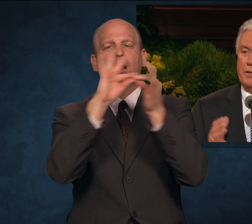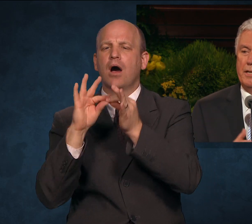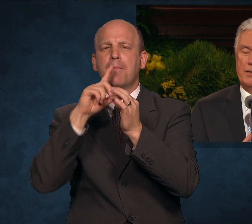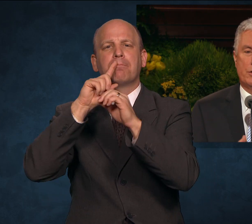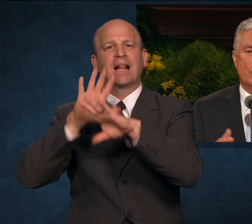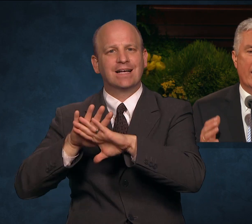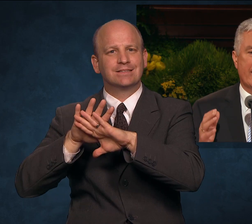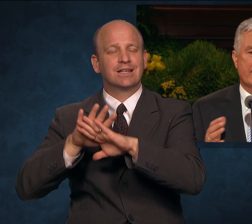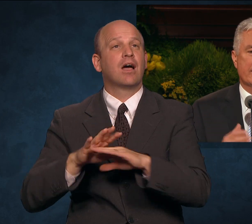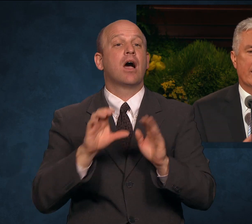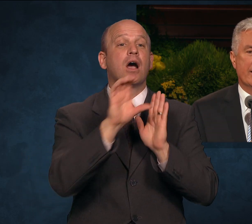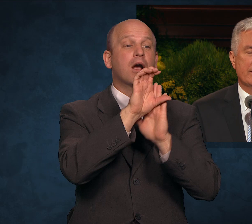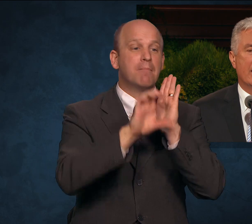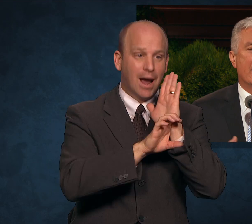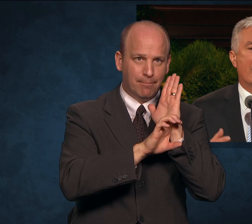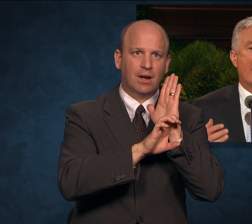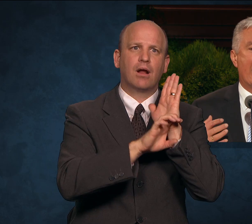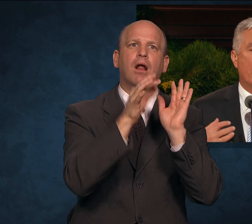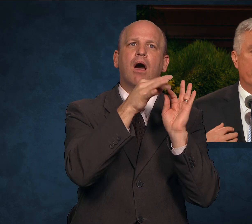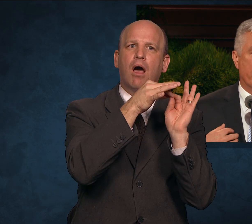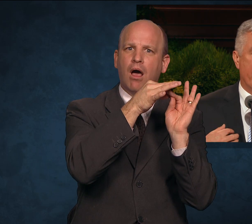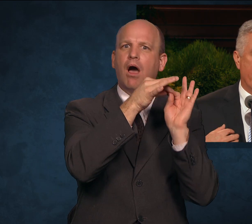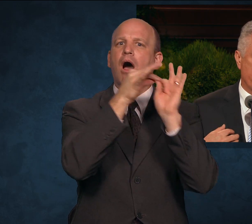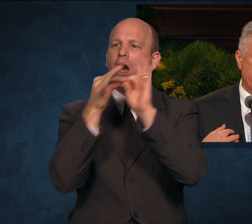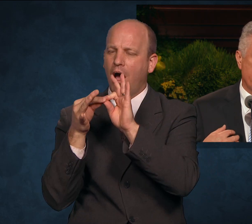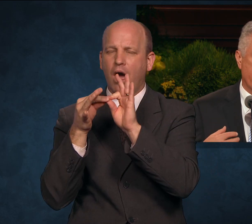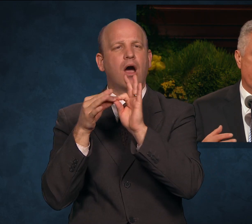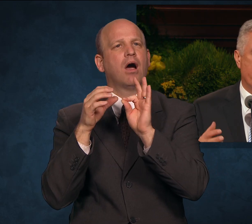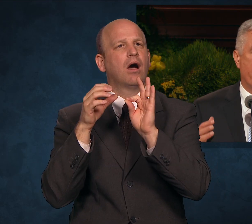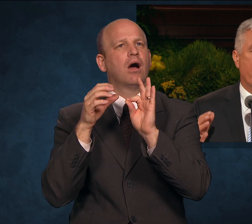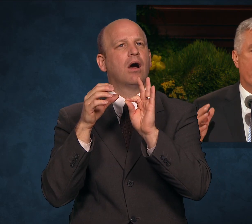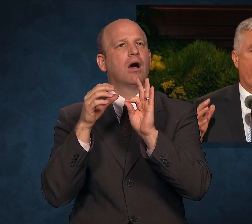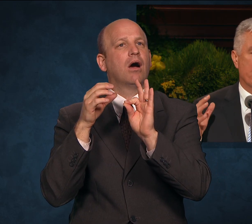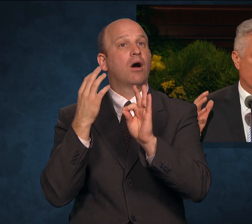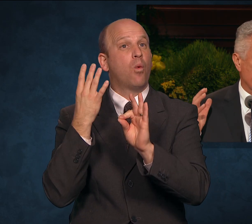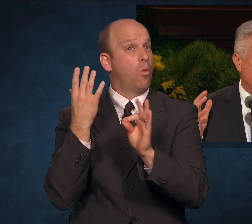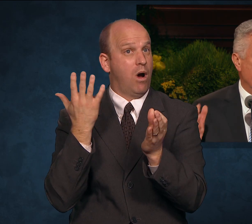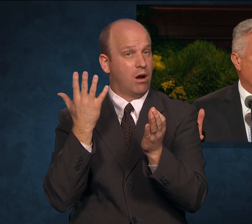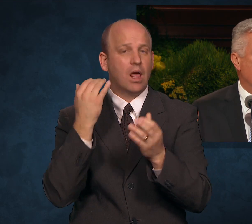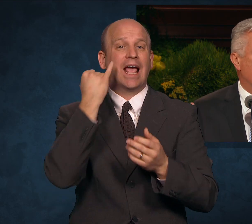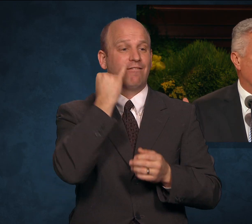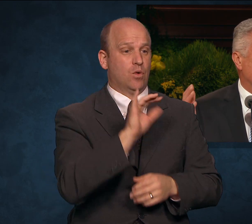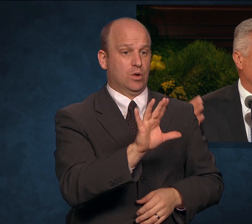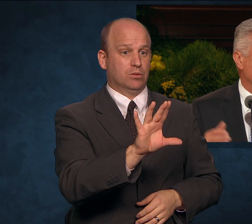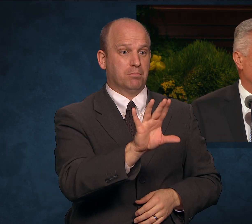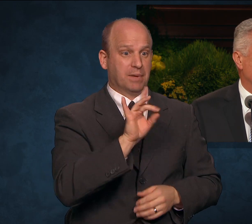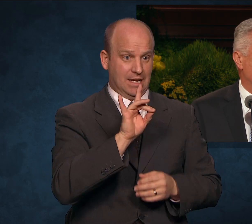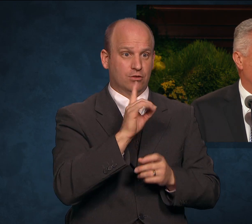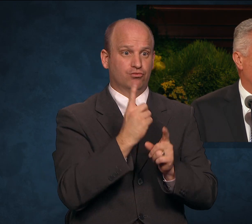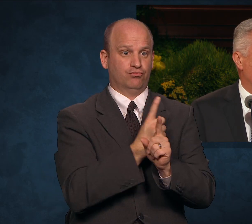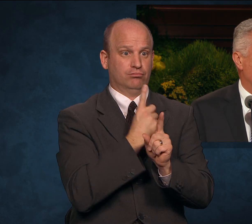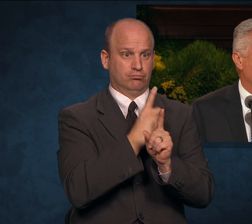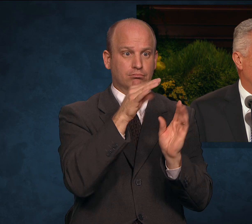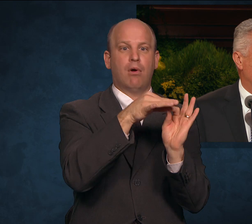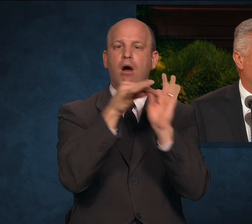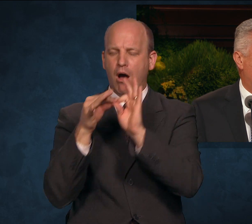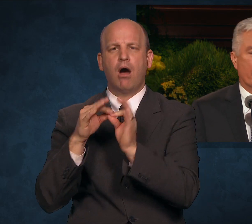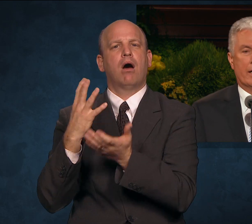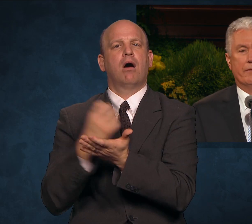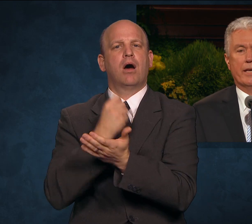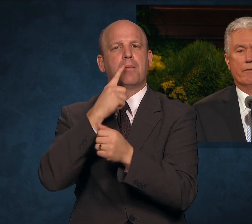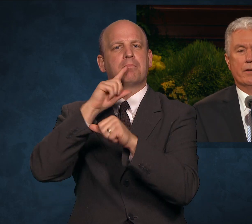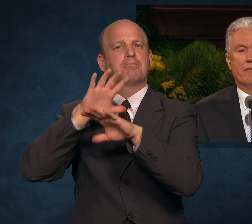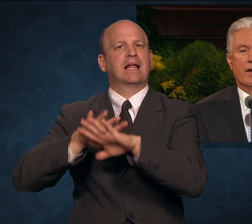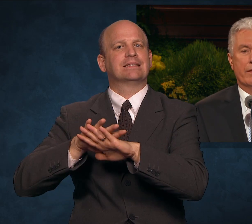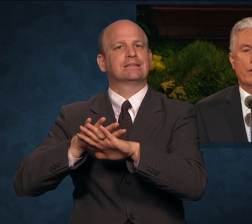opportunities to exercise our agency and to receive blessings